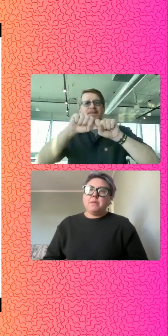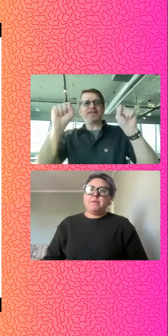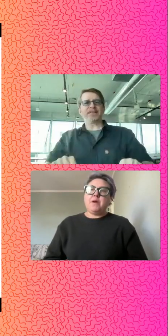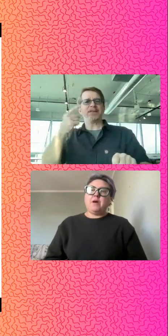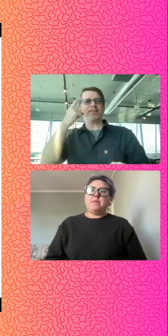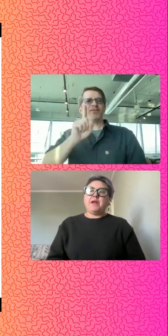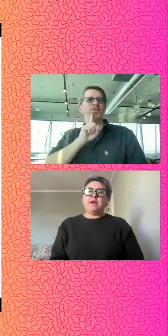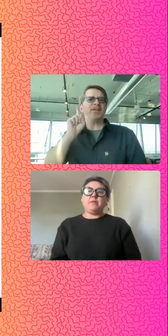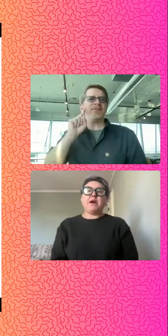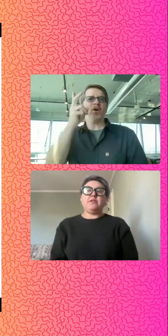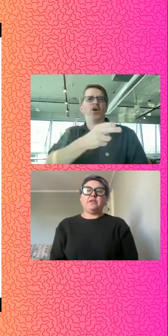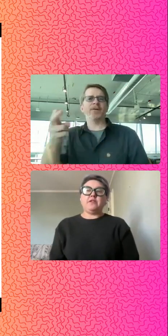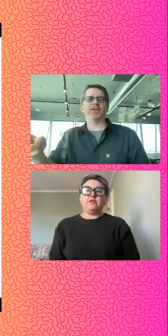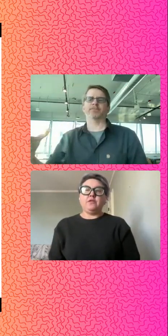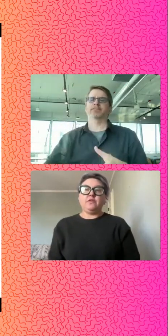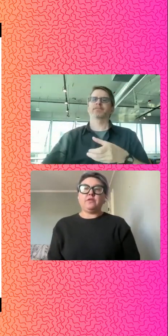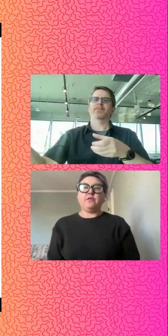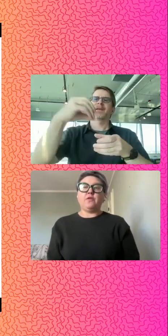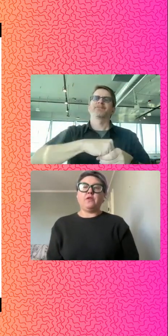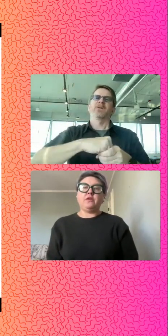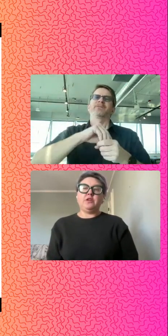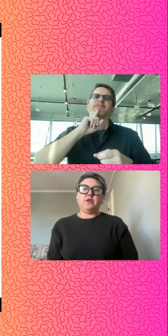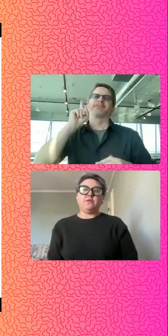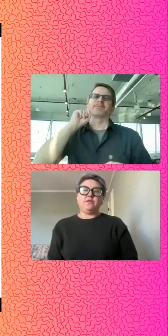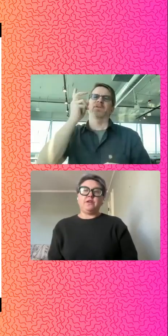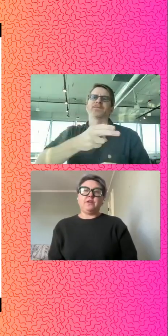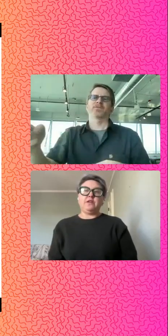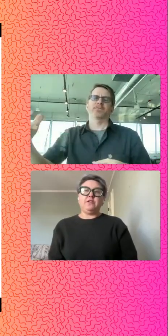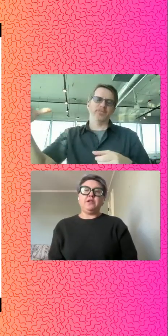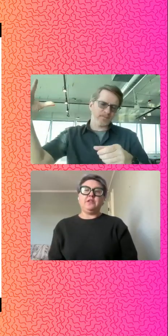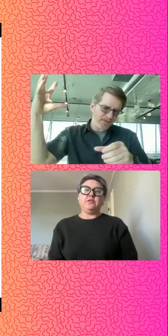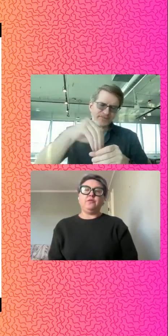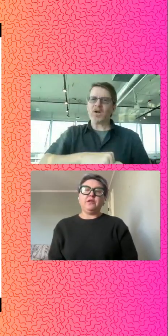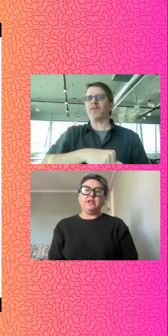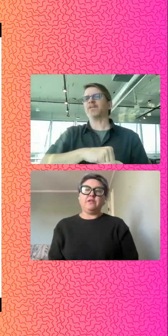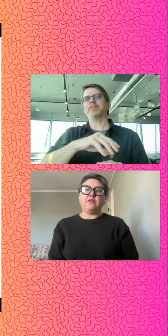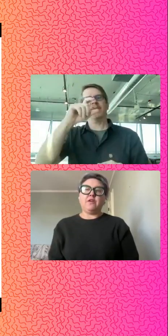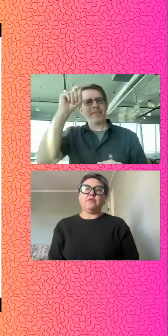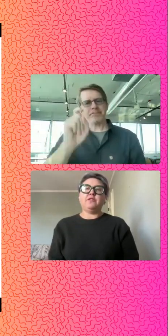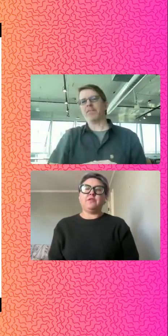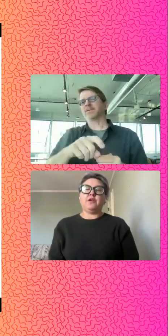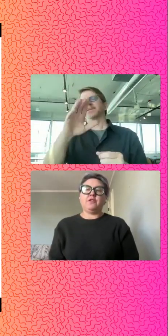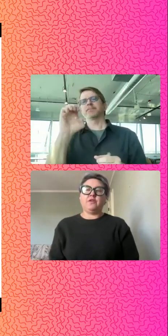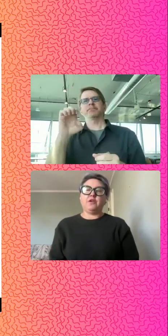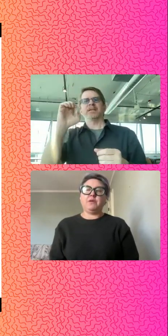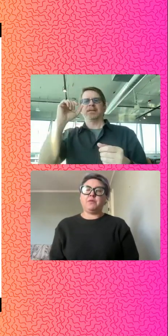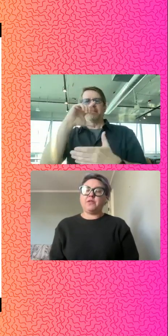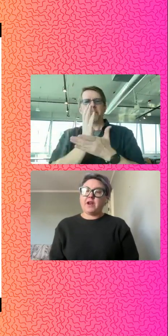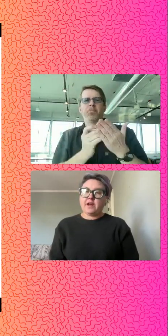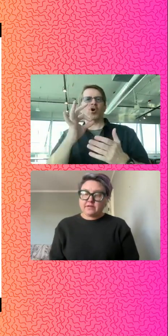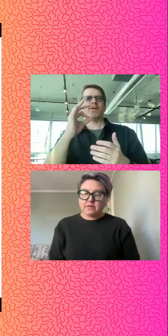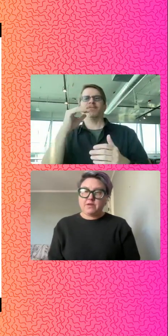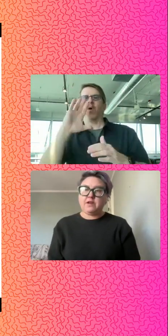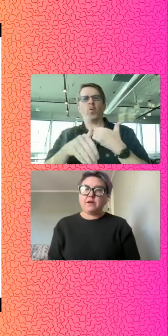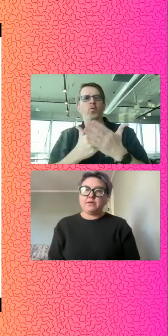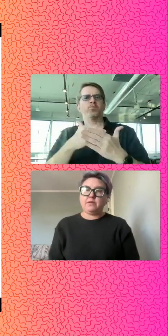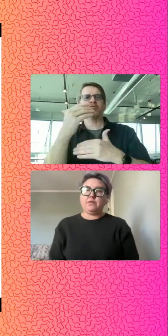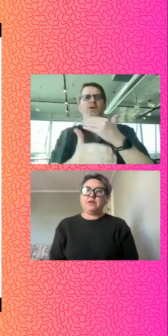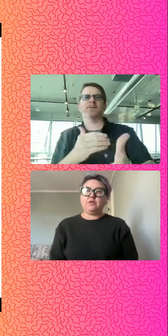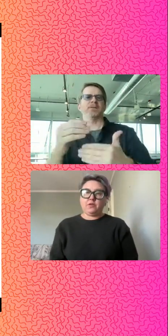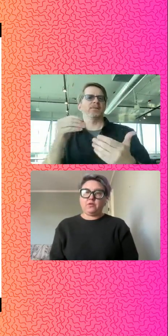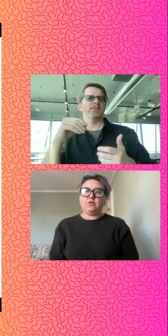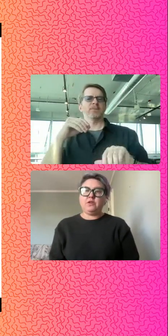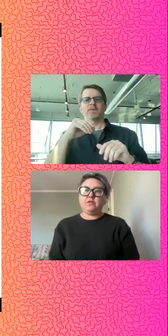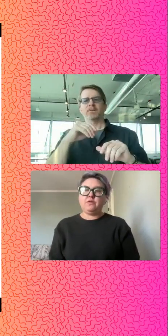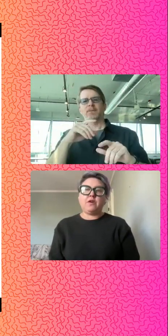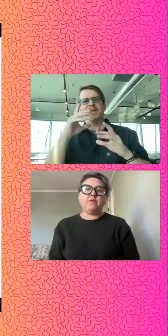the patterns that you use for, you need to really involve deaf and hard of hearing people. That has to be